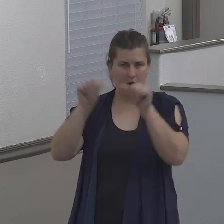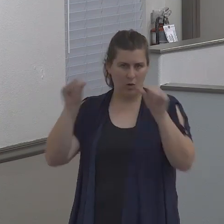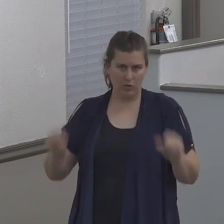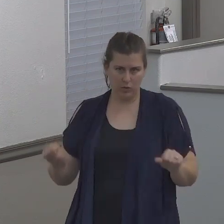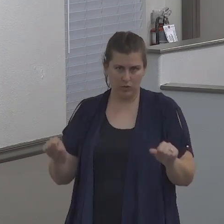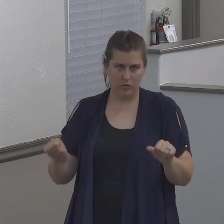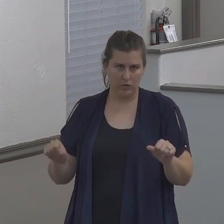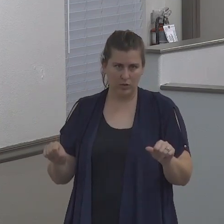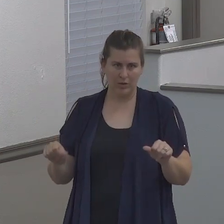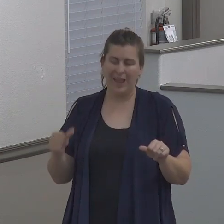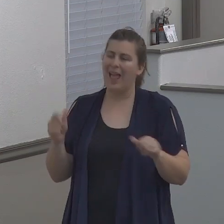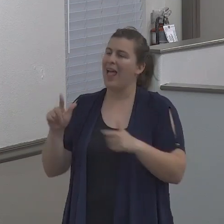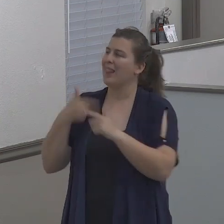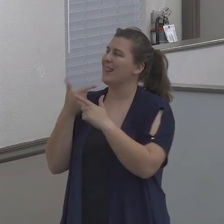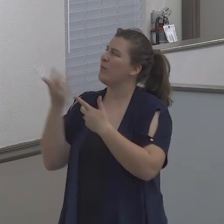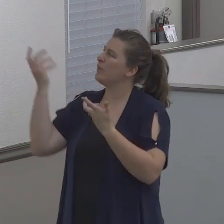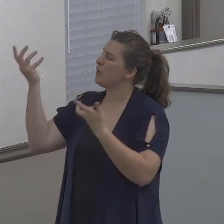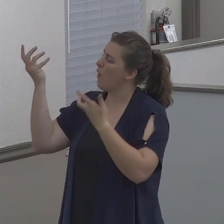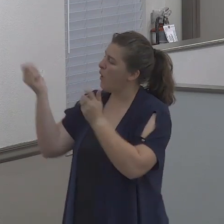altar.